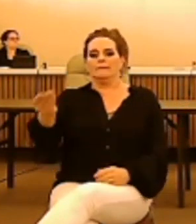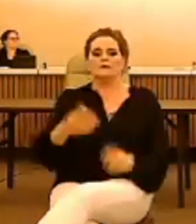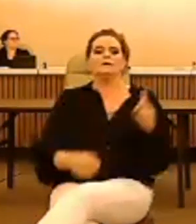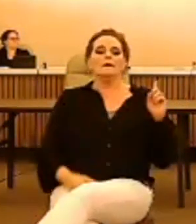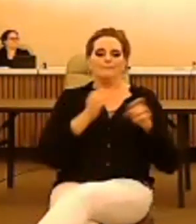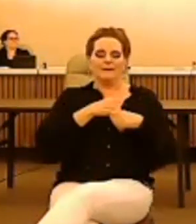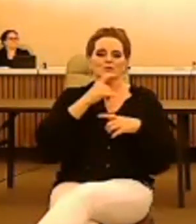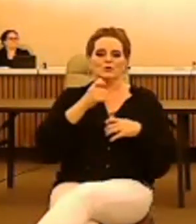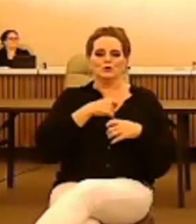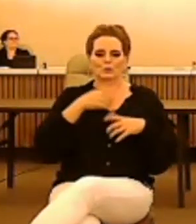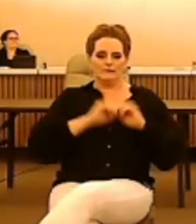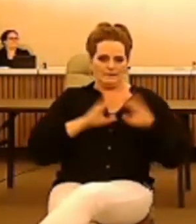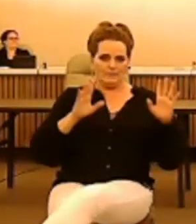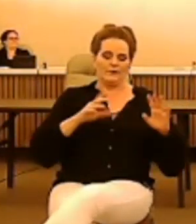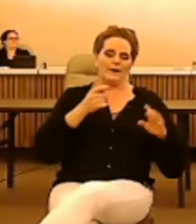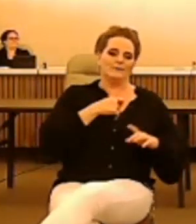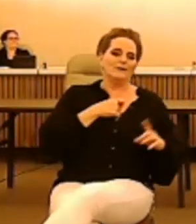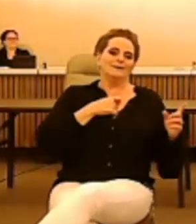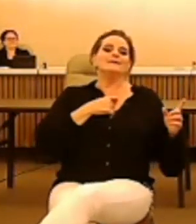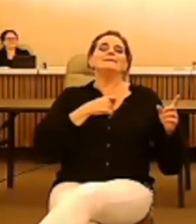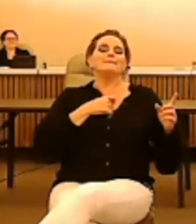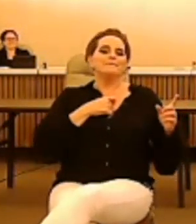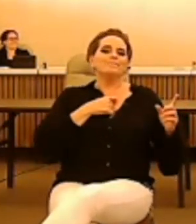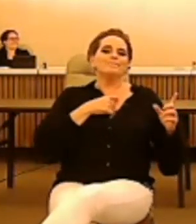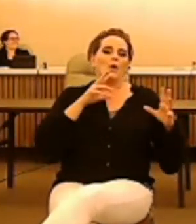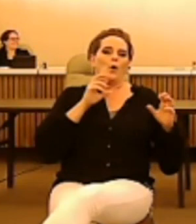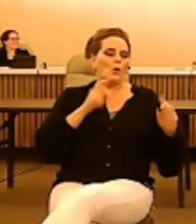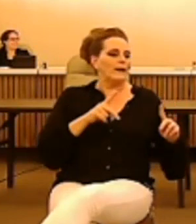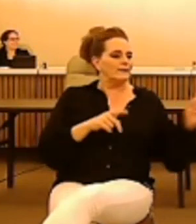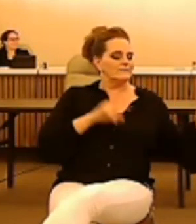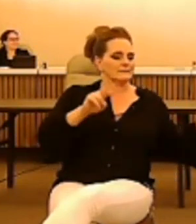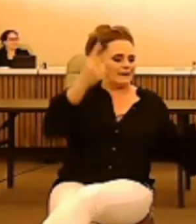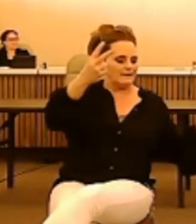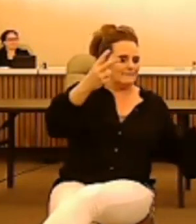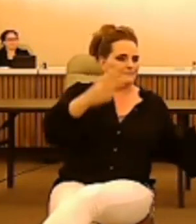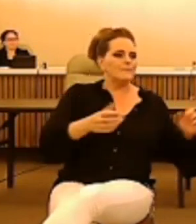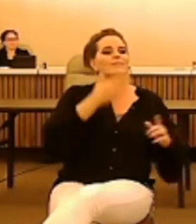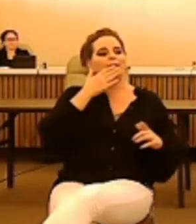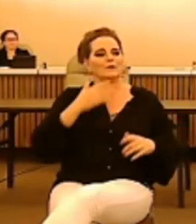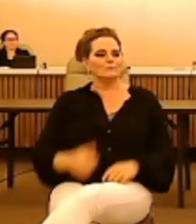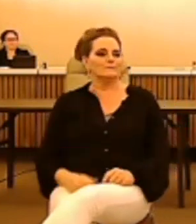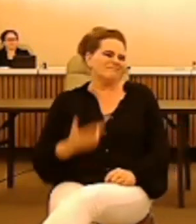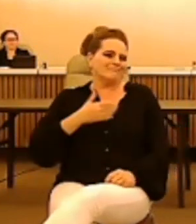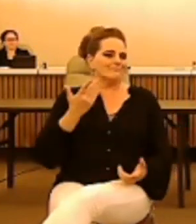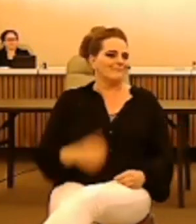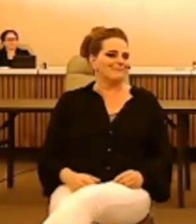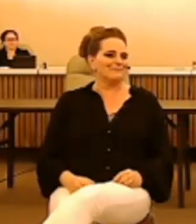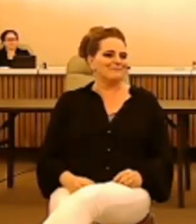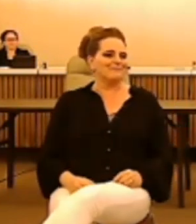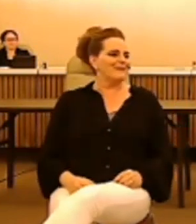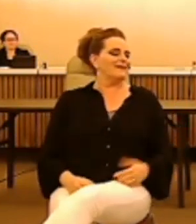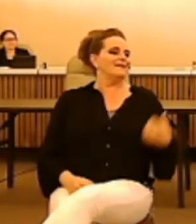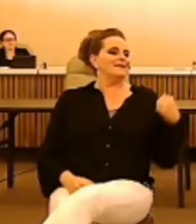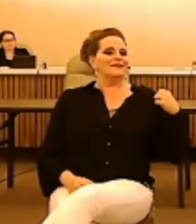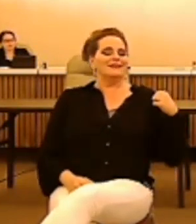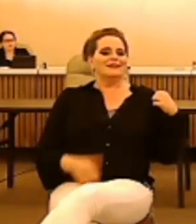interpreters who have to sign what you're saying. Okay, Seconded. thank you. Discussion. Any further